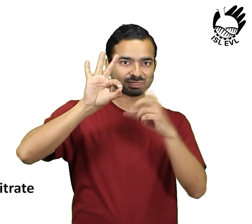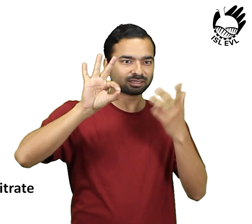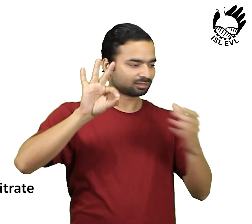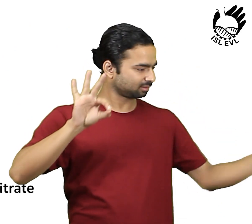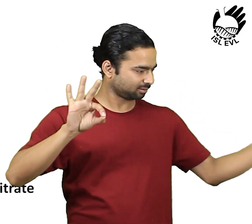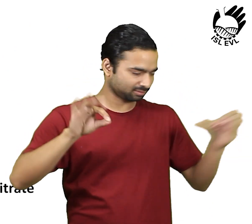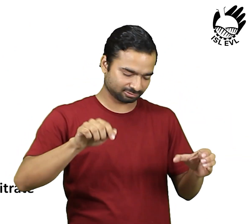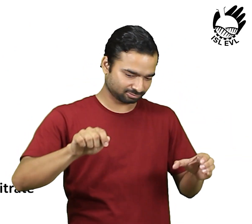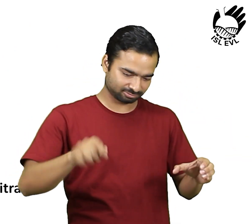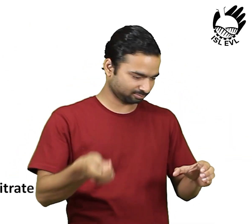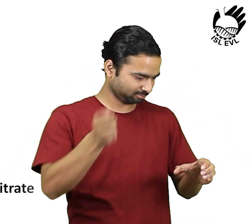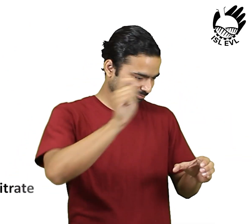sugar,